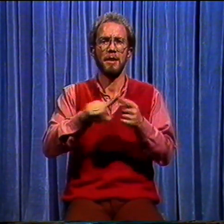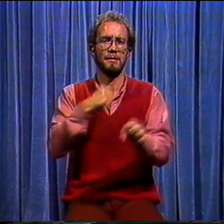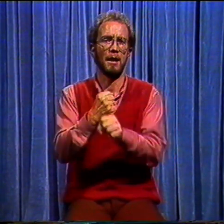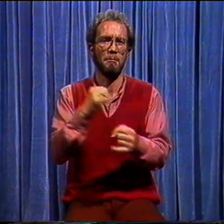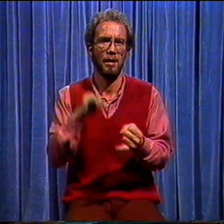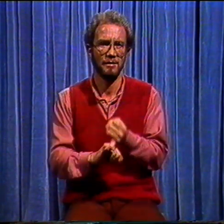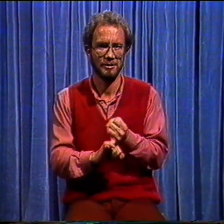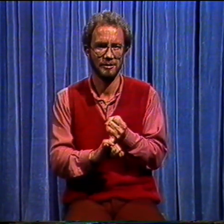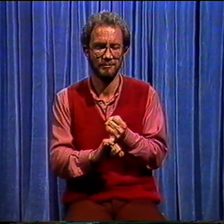examples.